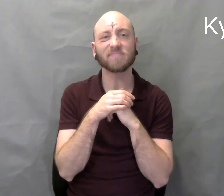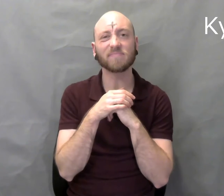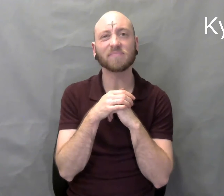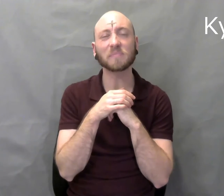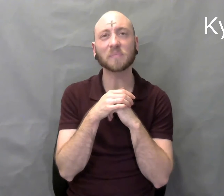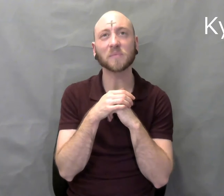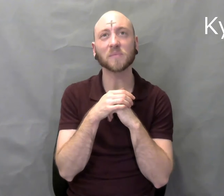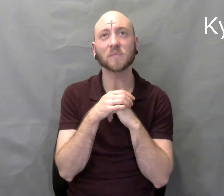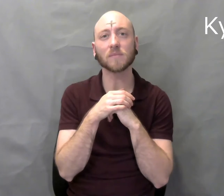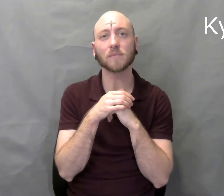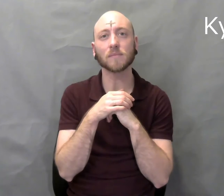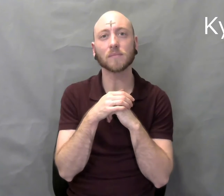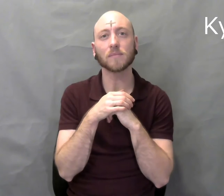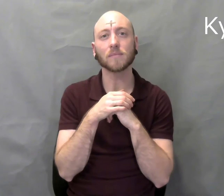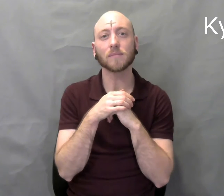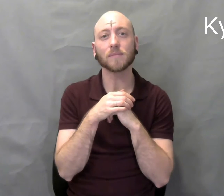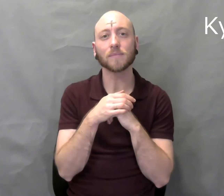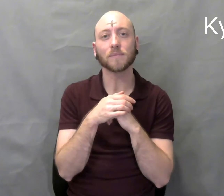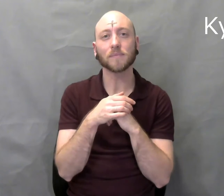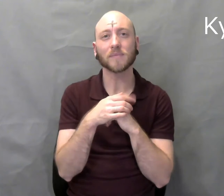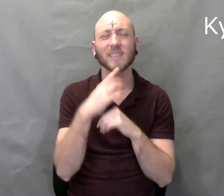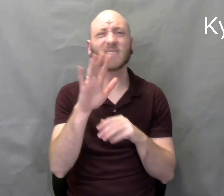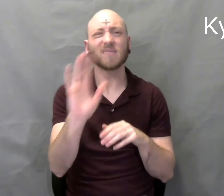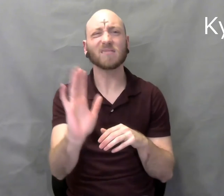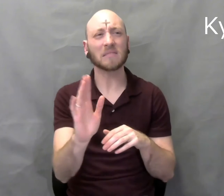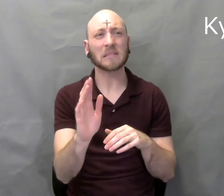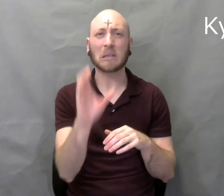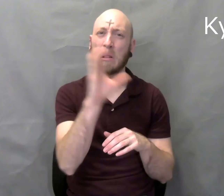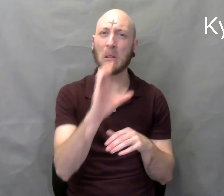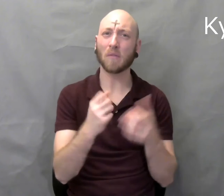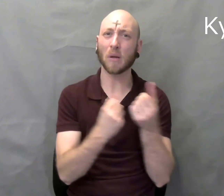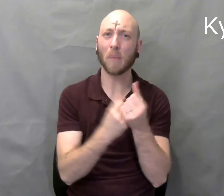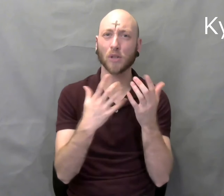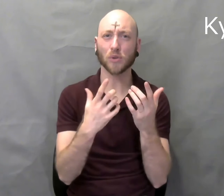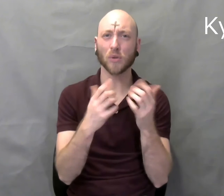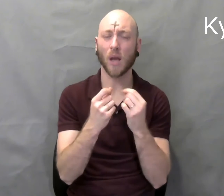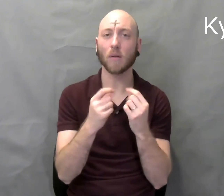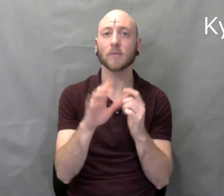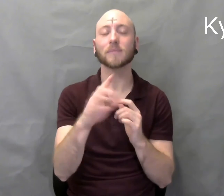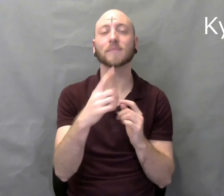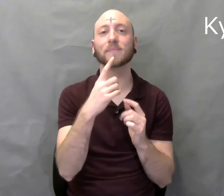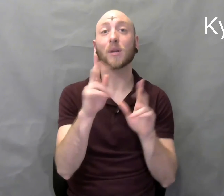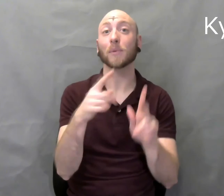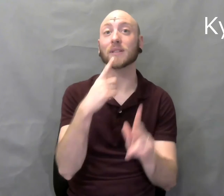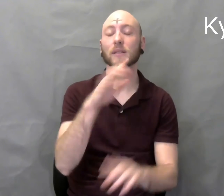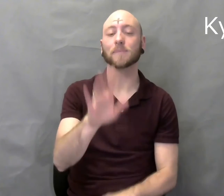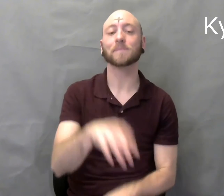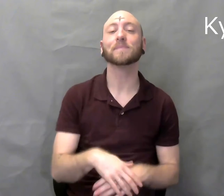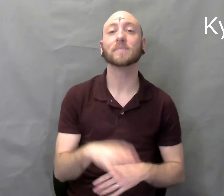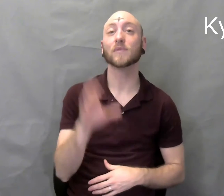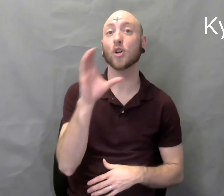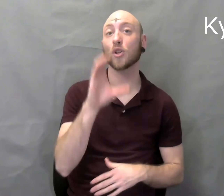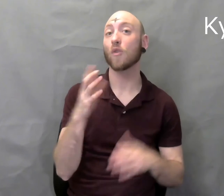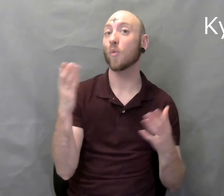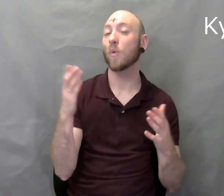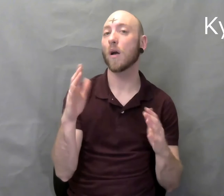and I'm like, how do you find a sponsor? Somebody said, look for the hope that you're looking for. And that's what I